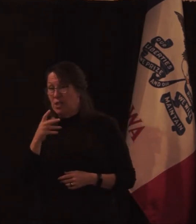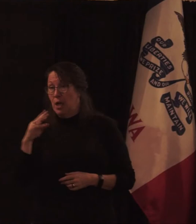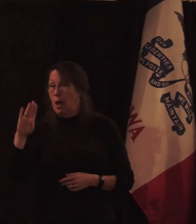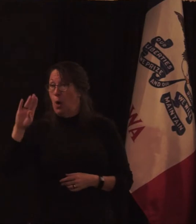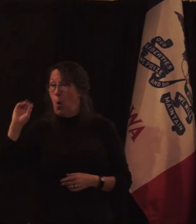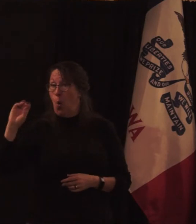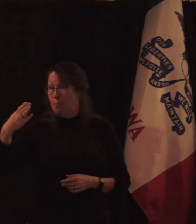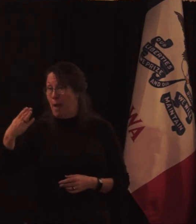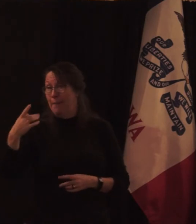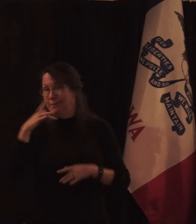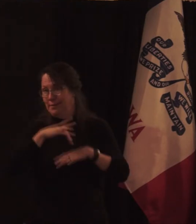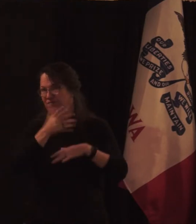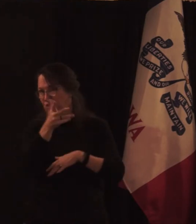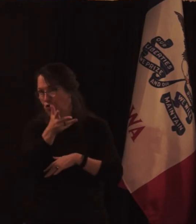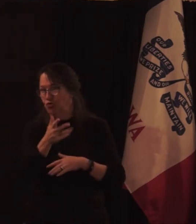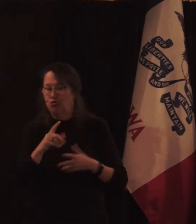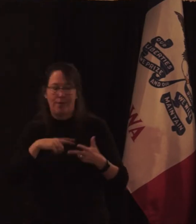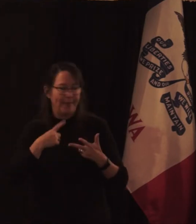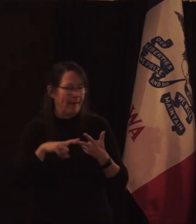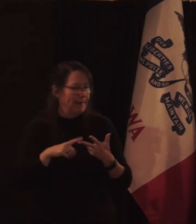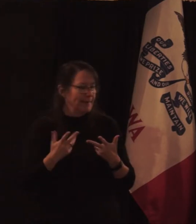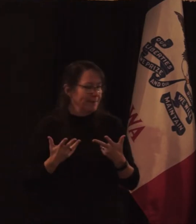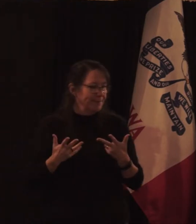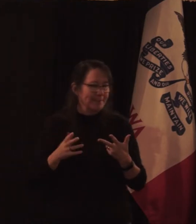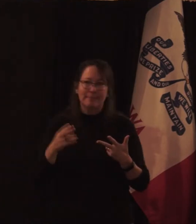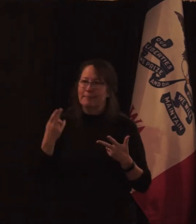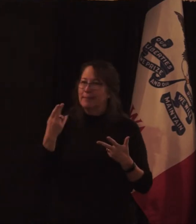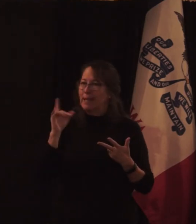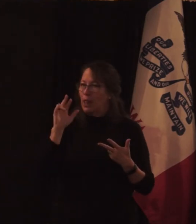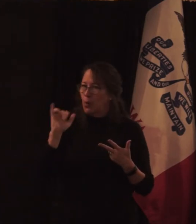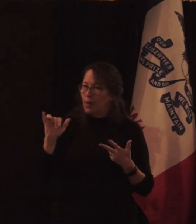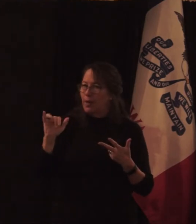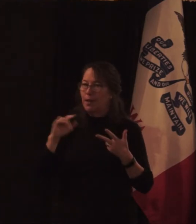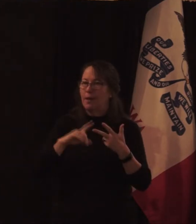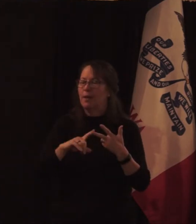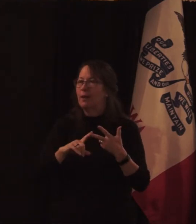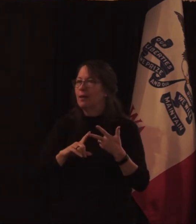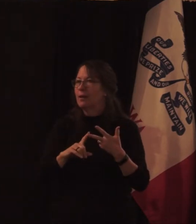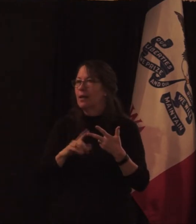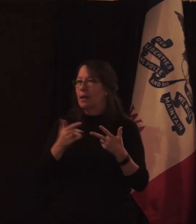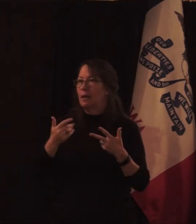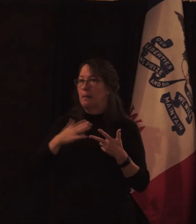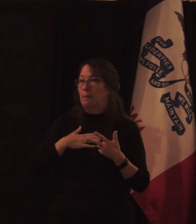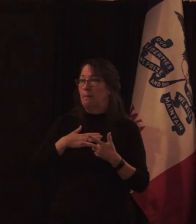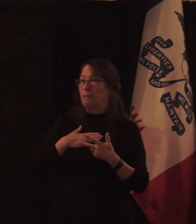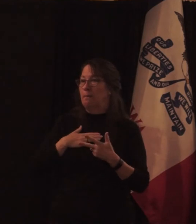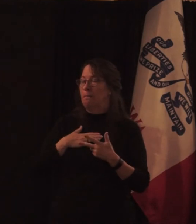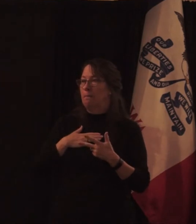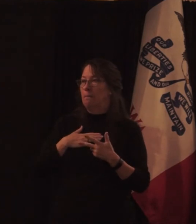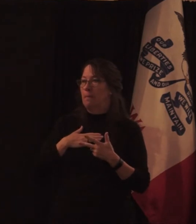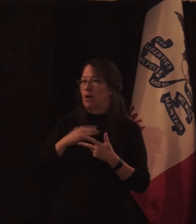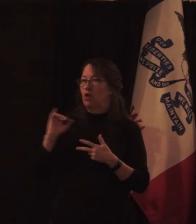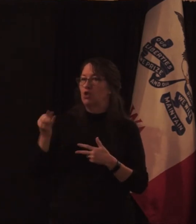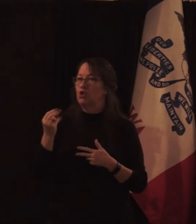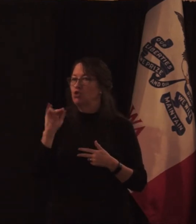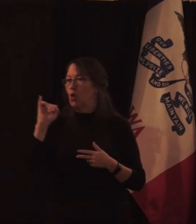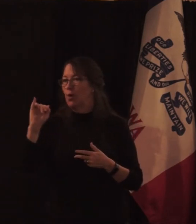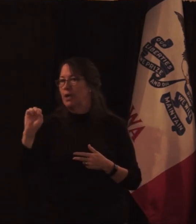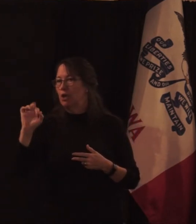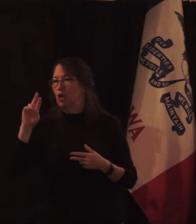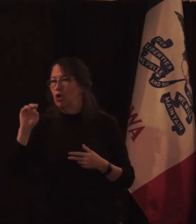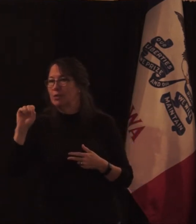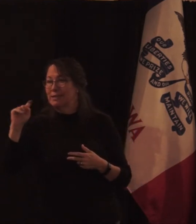Barack Obama, of course, and then she had Hillary Clinton, and my successor, Joni Ernst. She